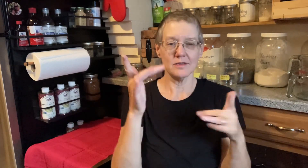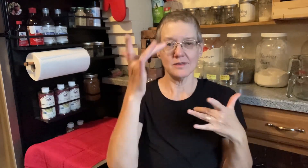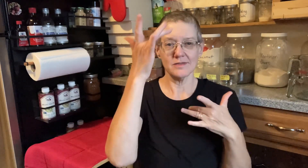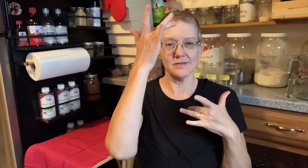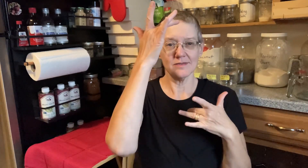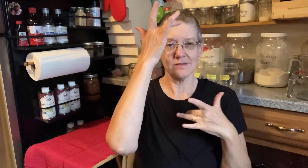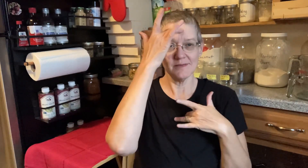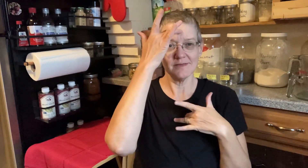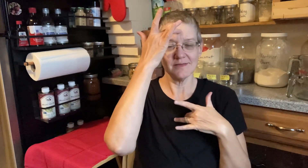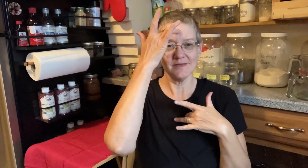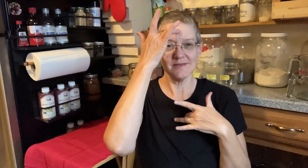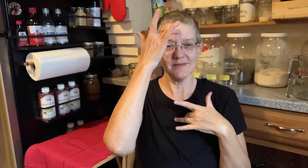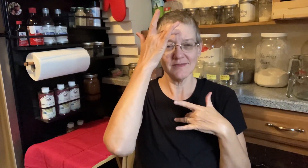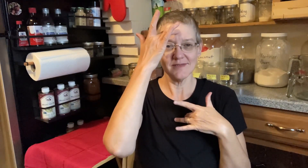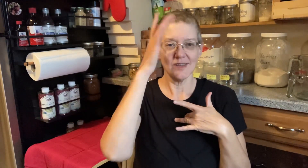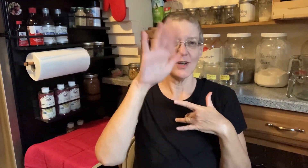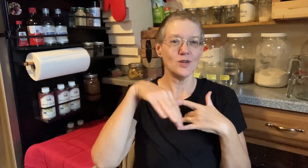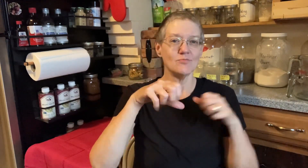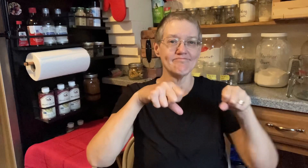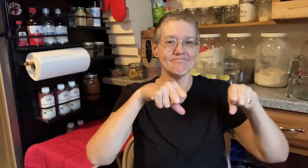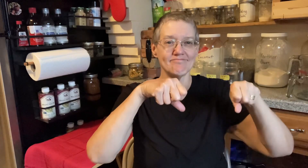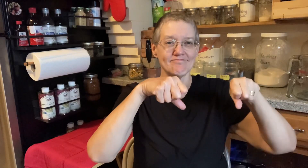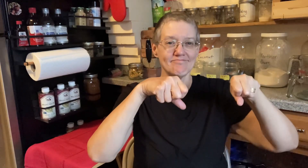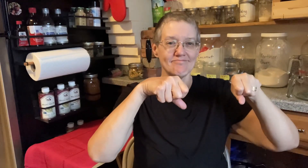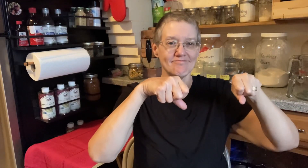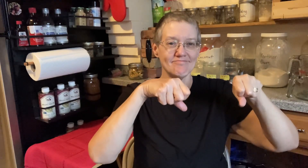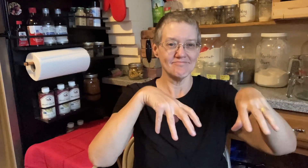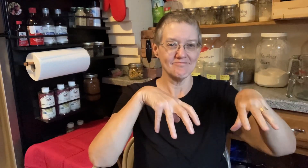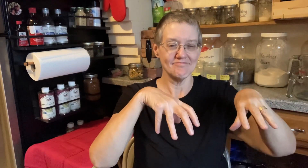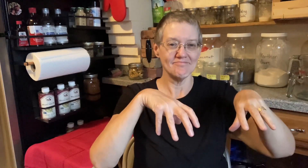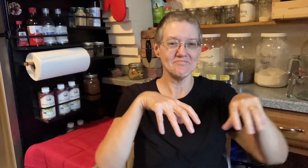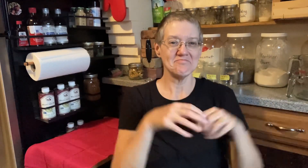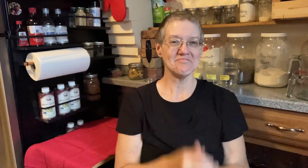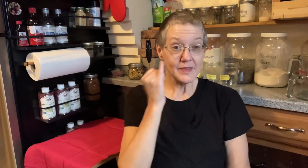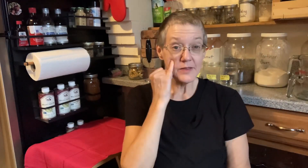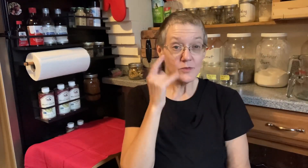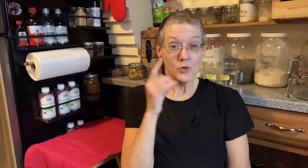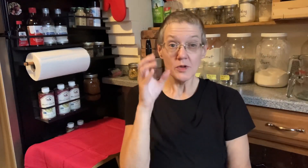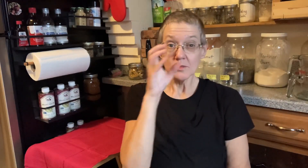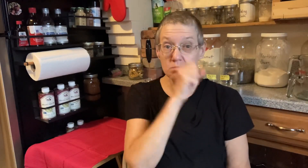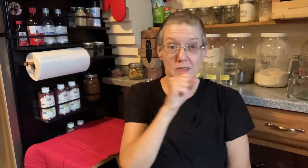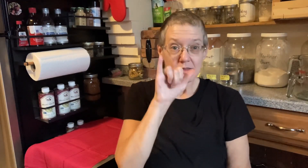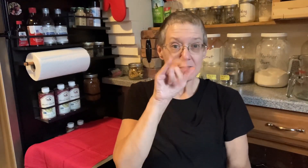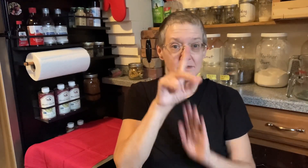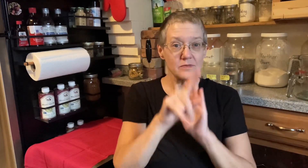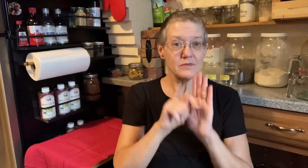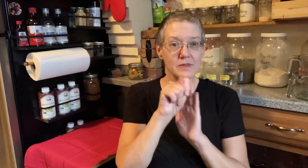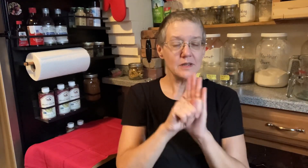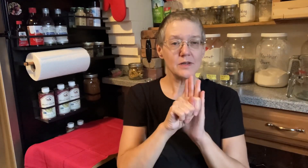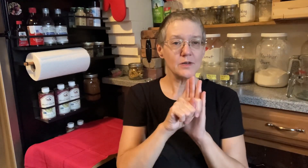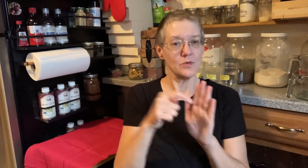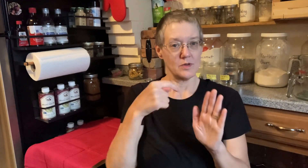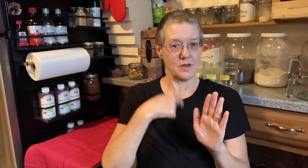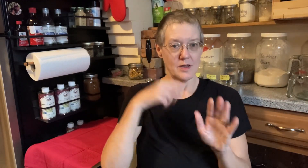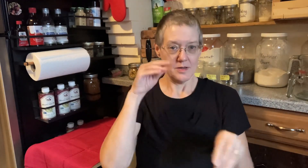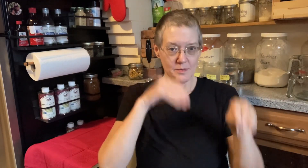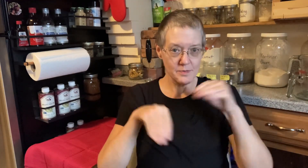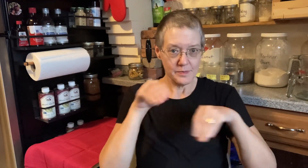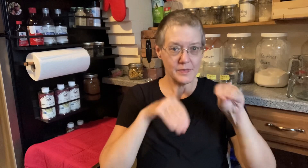said the whole family was sick. So we dropped it.